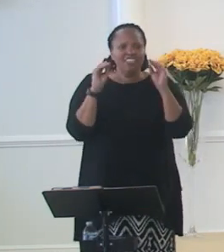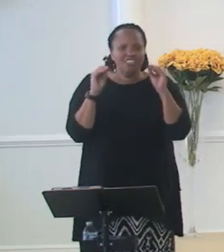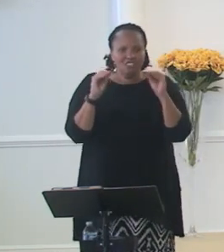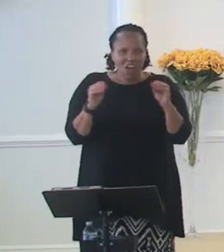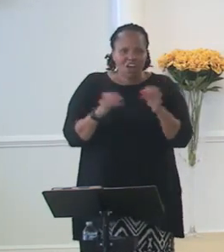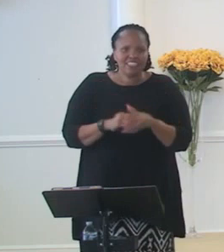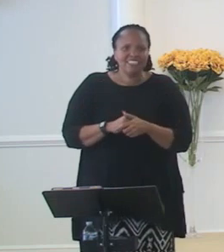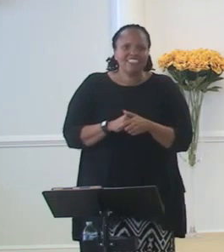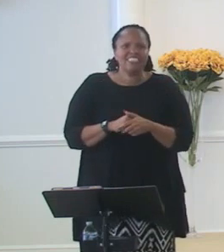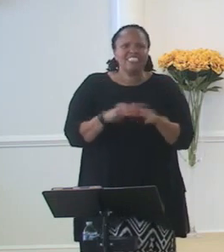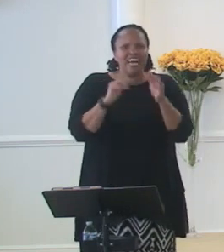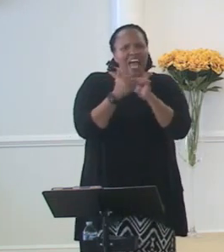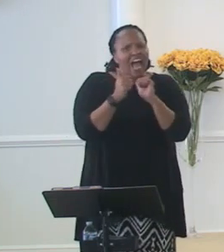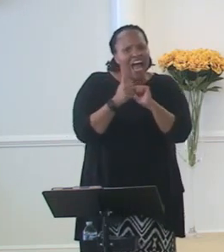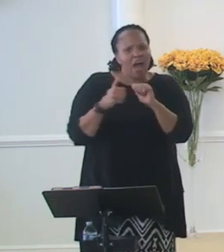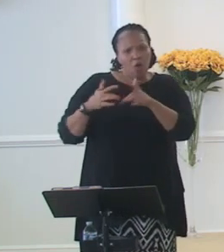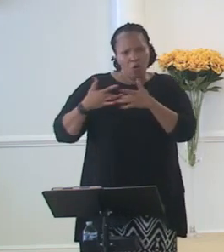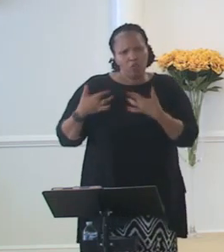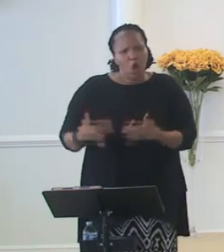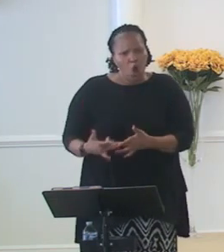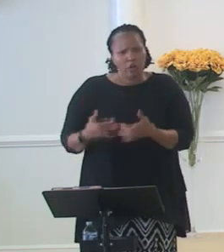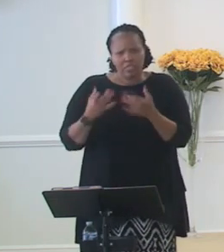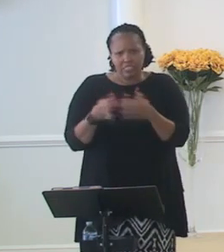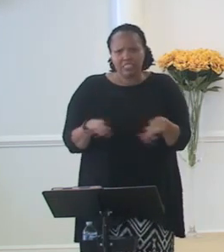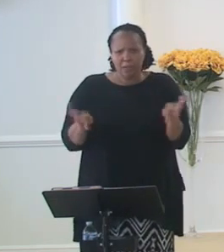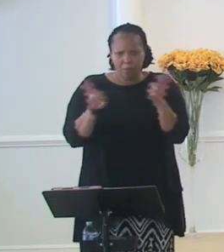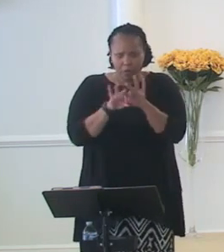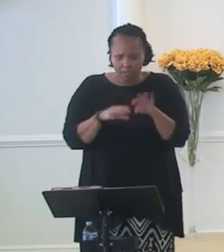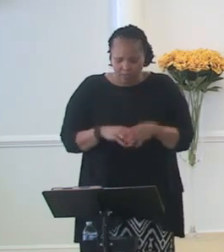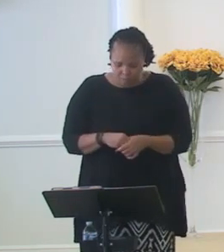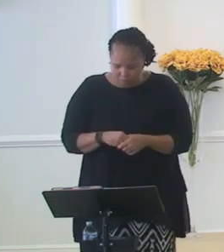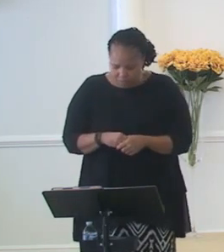was how heart matters.